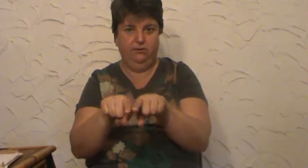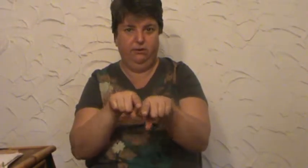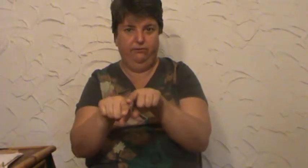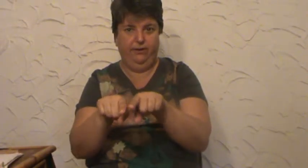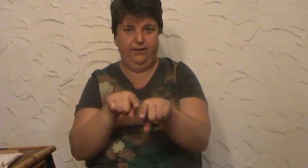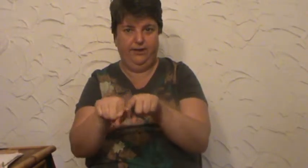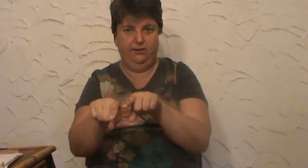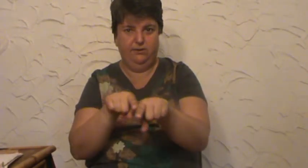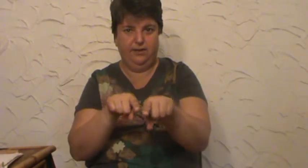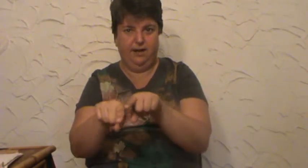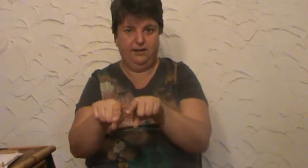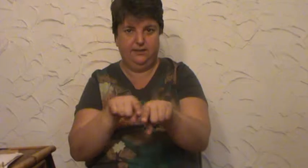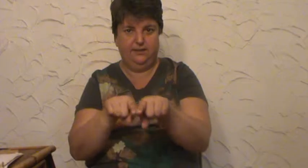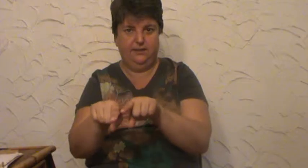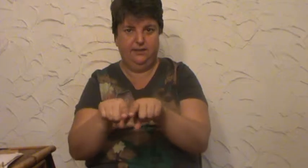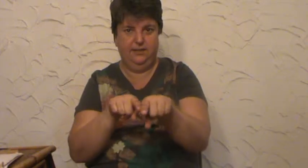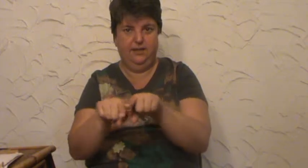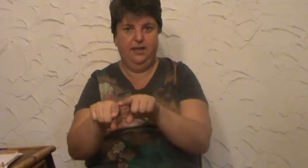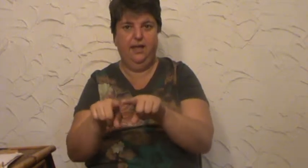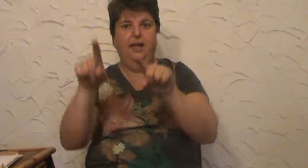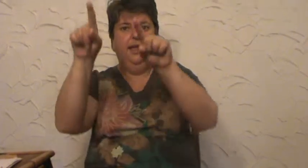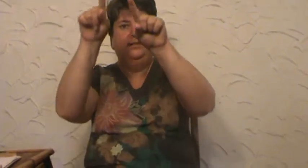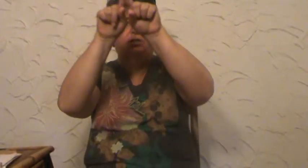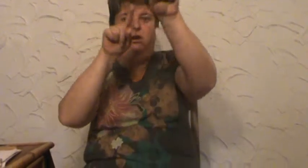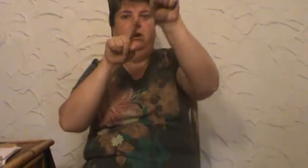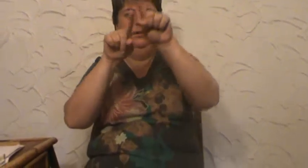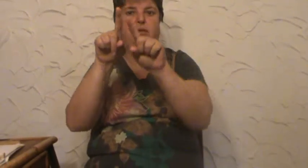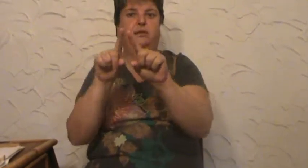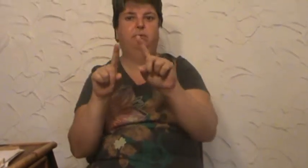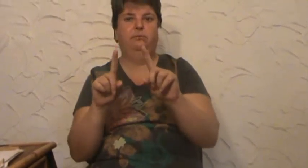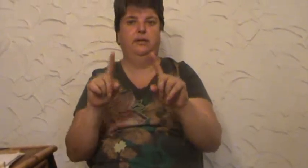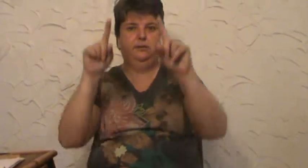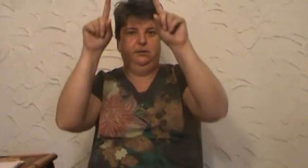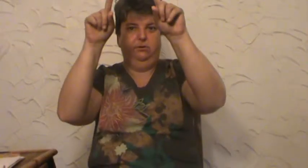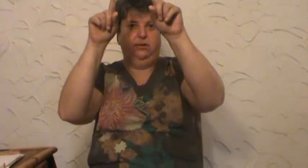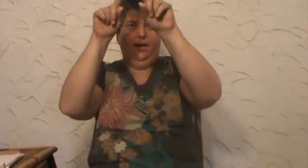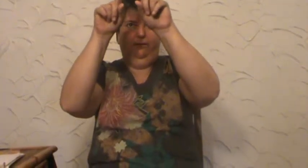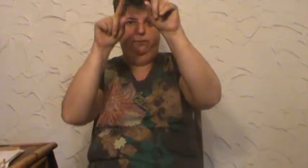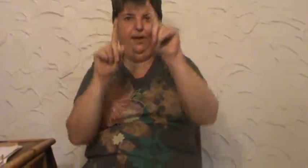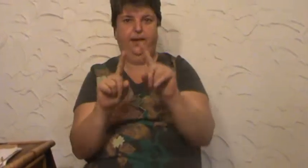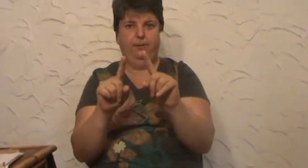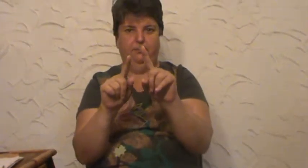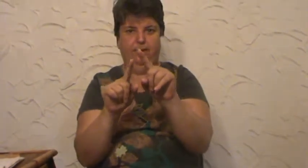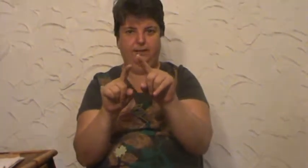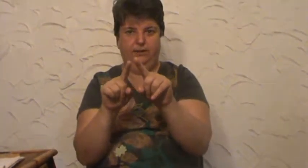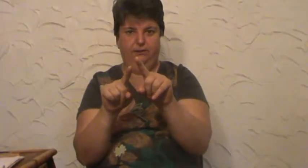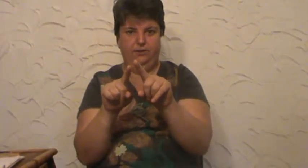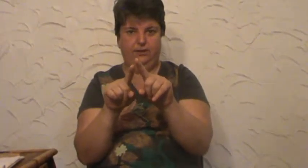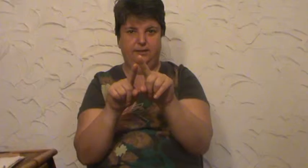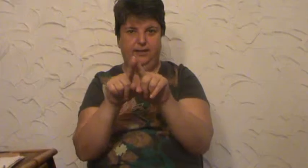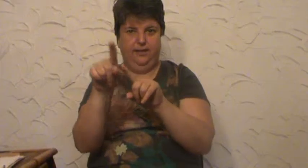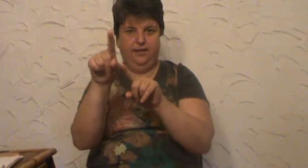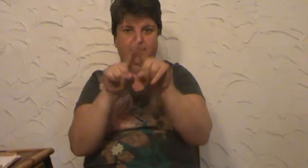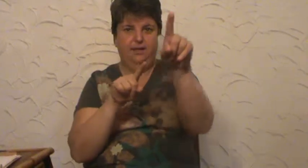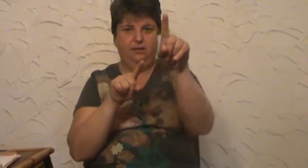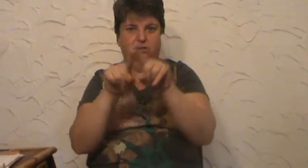your feet together. Socks. And star, it goes kind of overhead, but I'll bring it down here so you can see it.